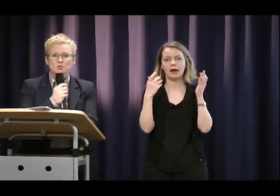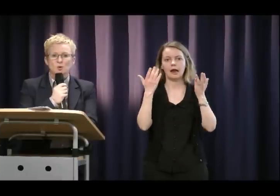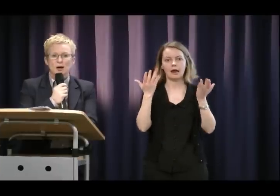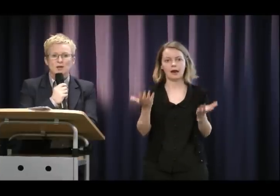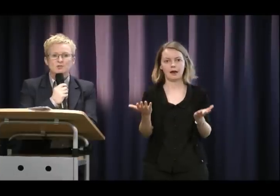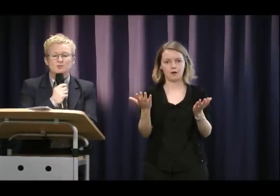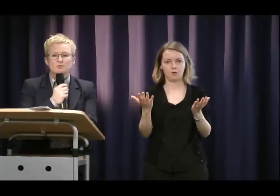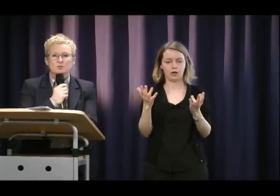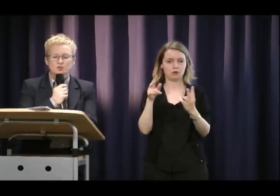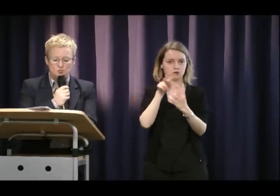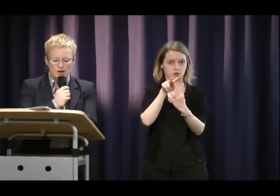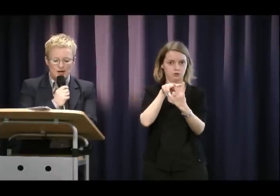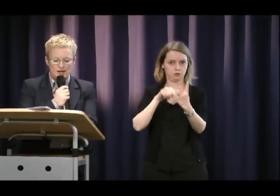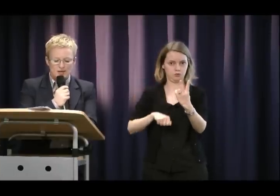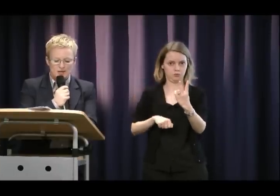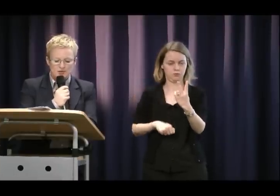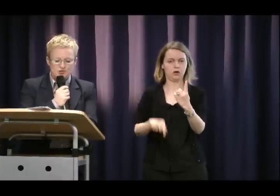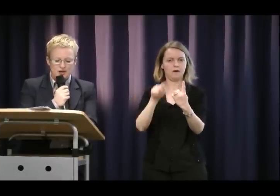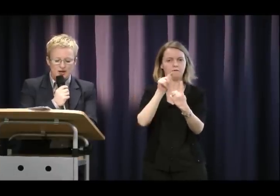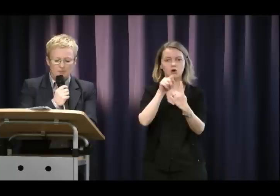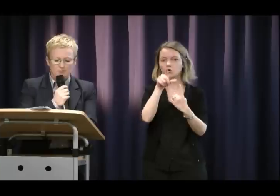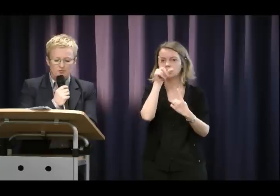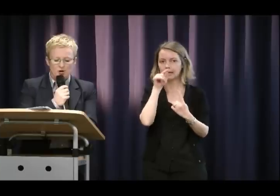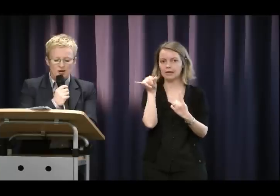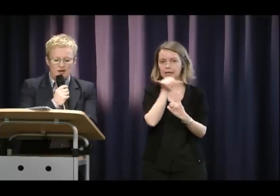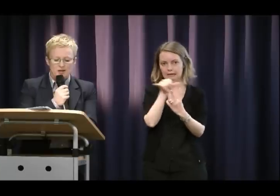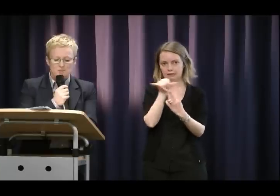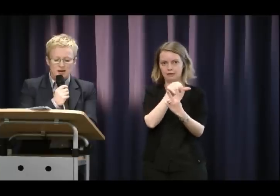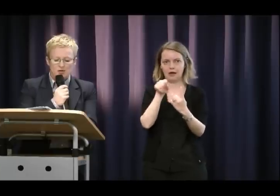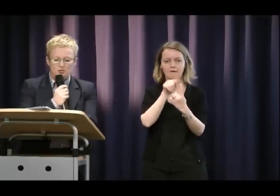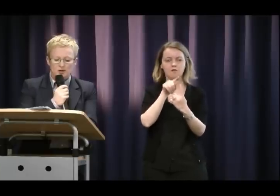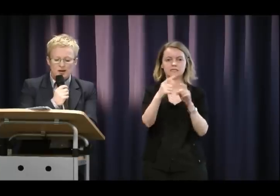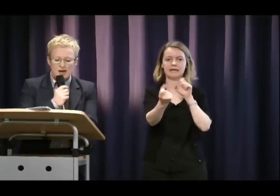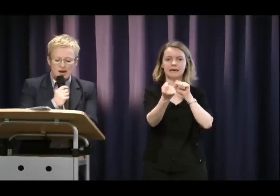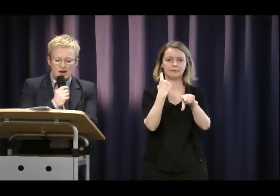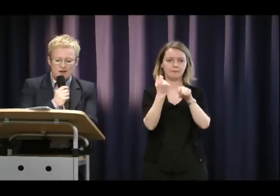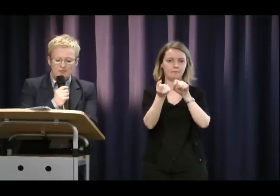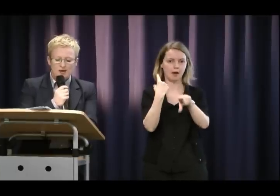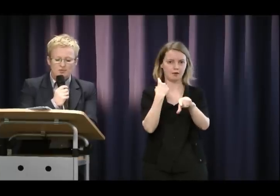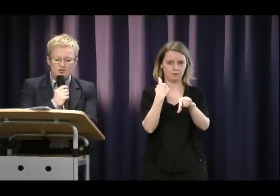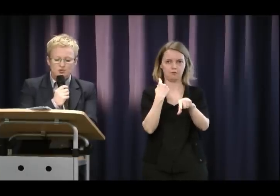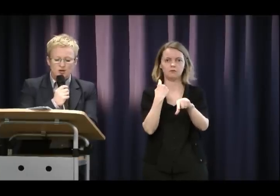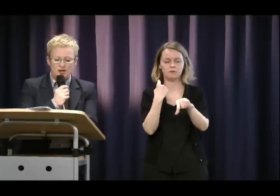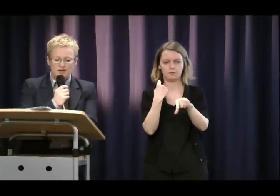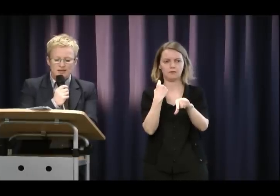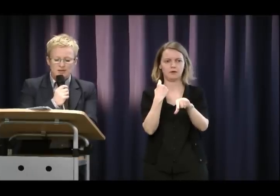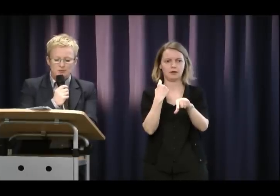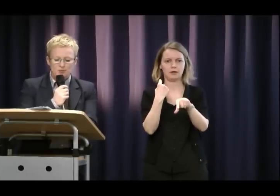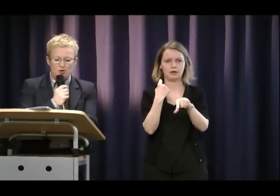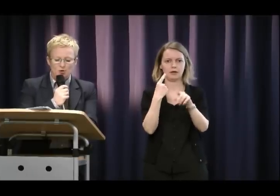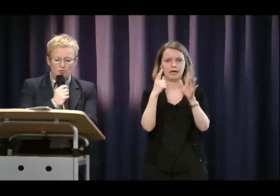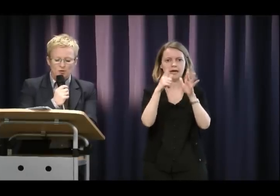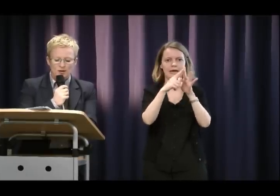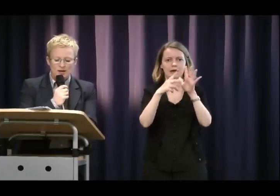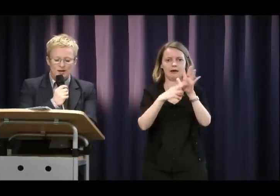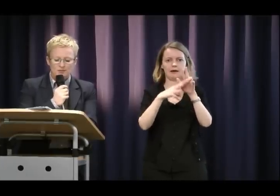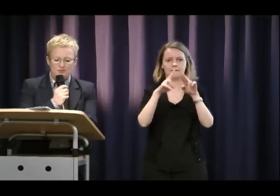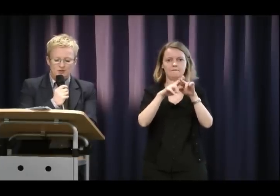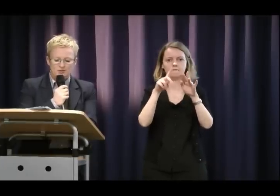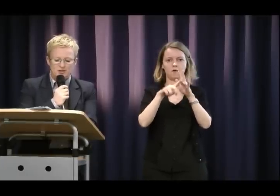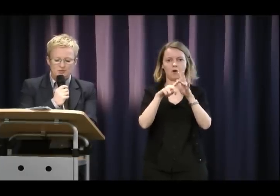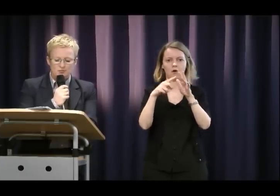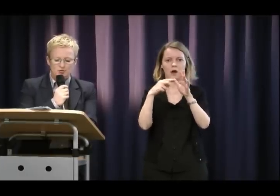that two ways. The first way is via email, and that's at